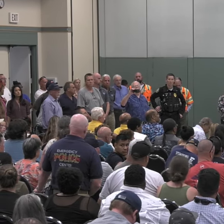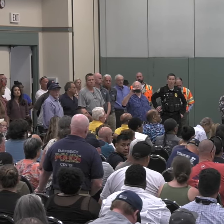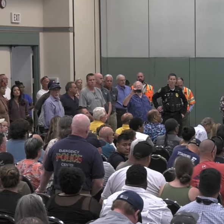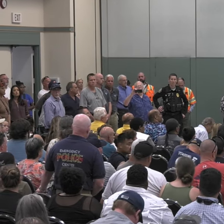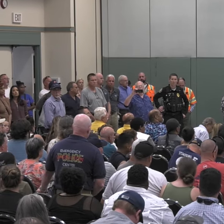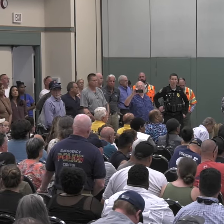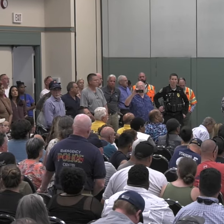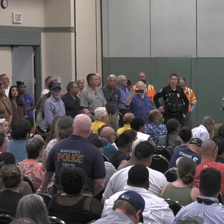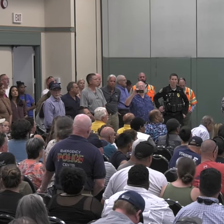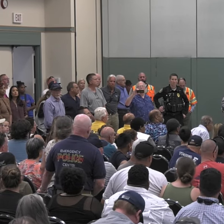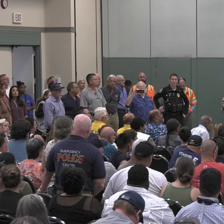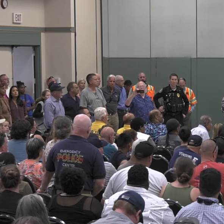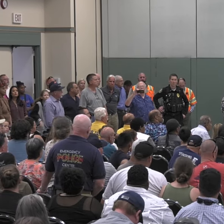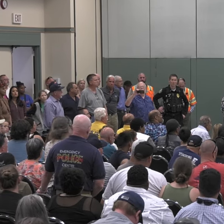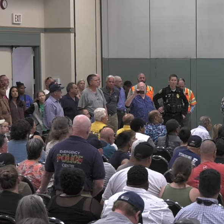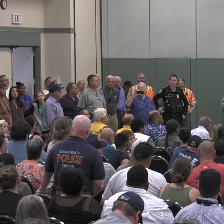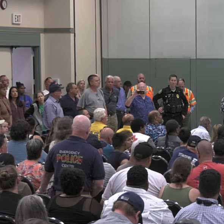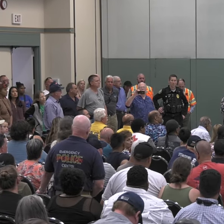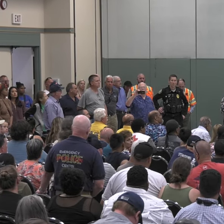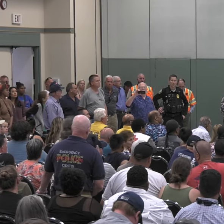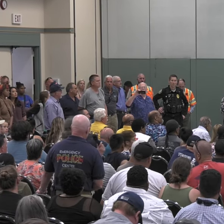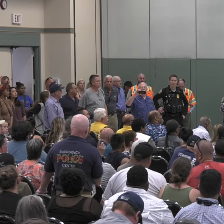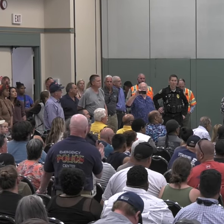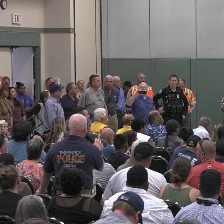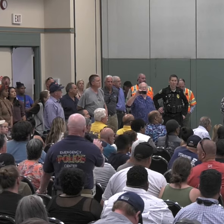like this elderly lady asked?